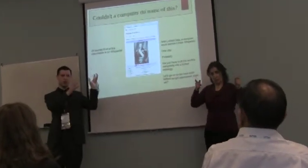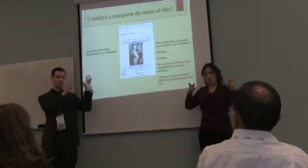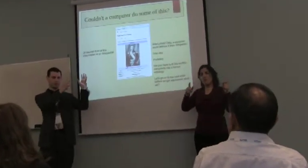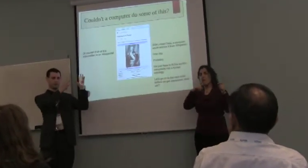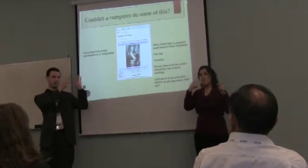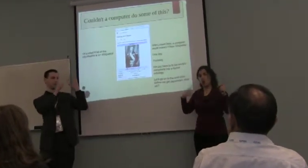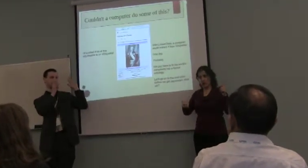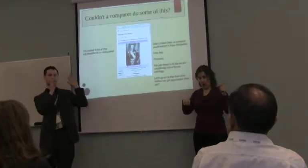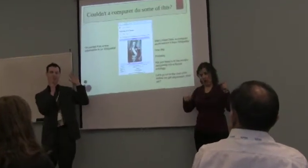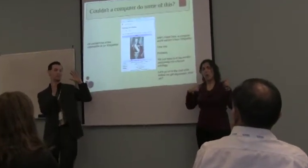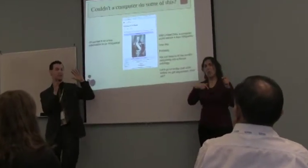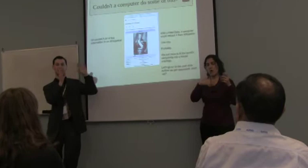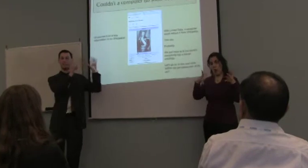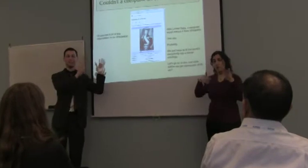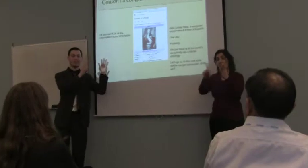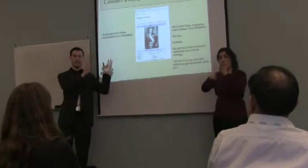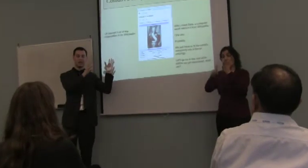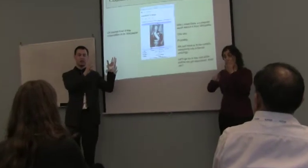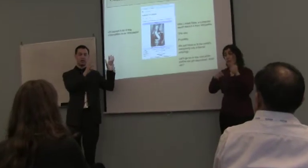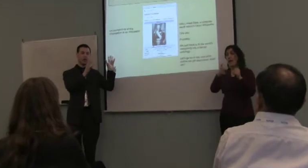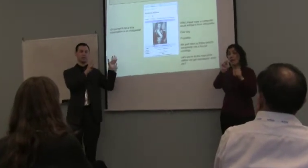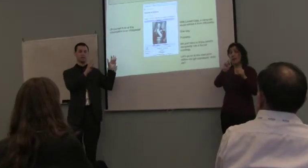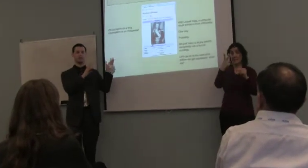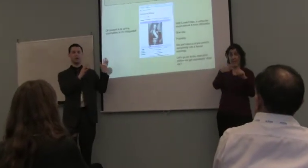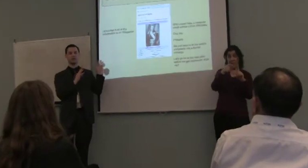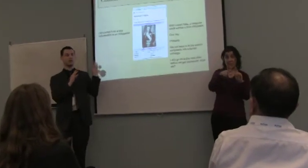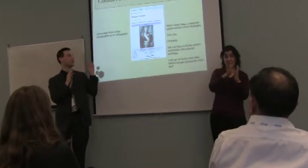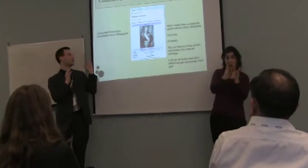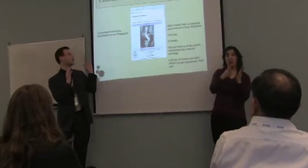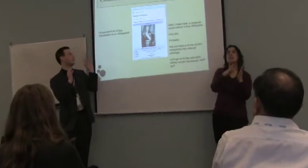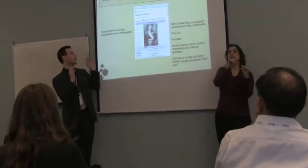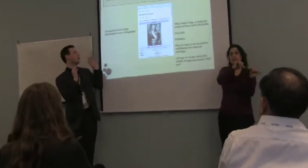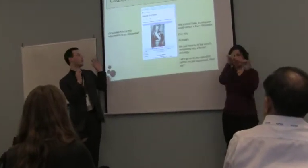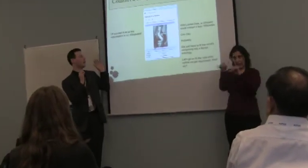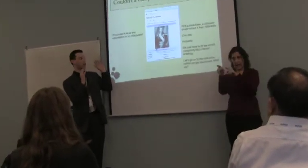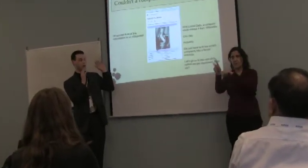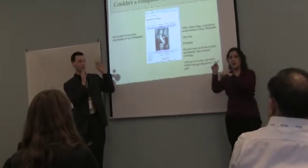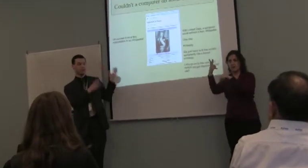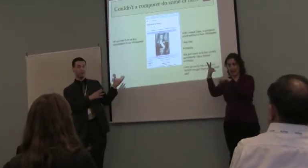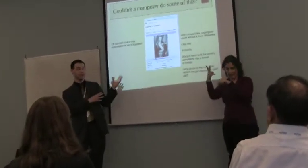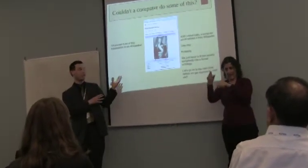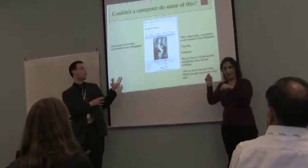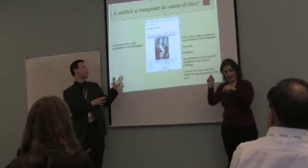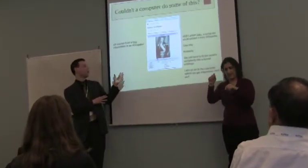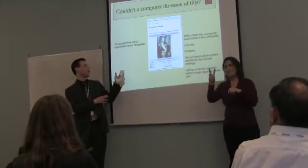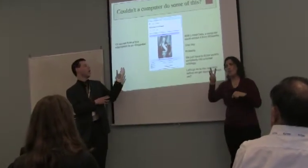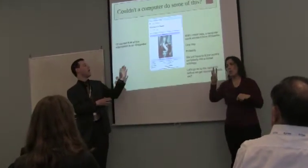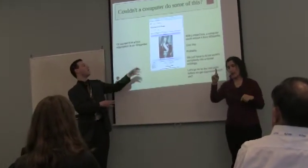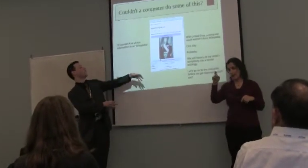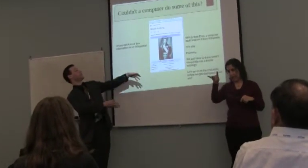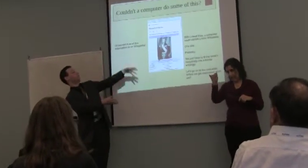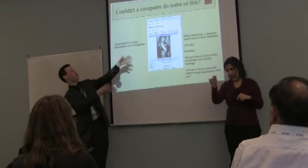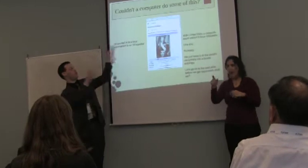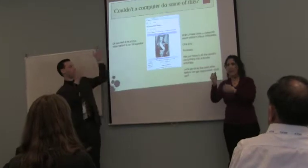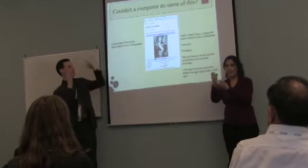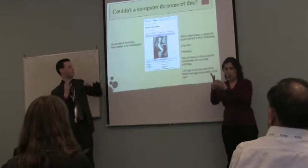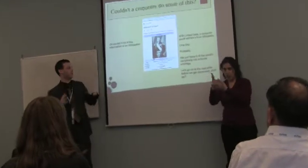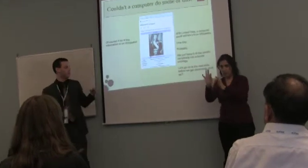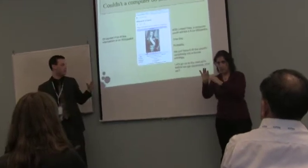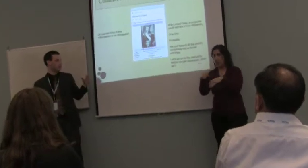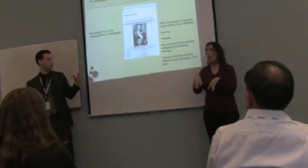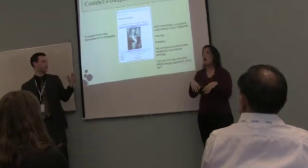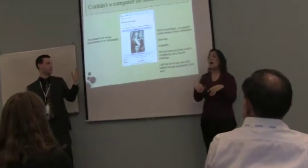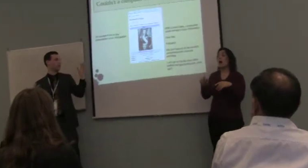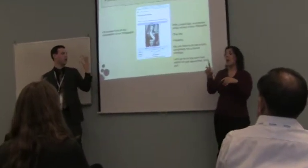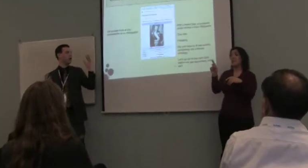We look up the same Nicholas II, Emperor of Russia, in Wikipedia, and we pull